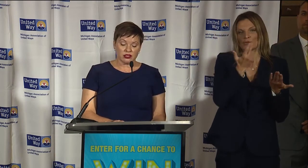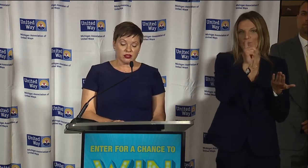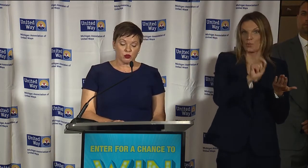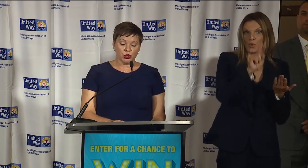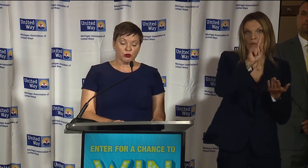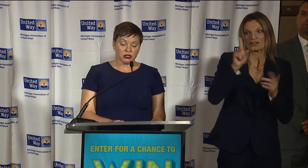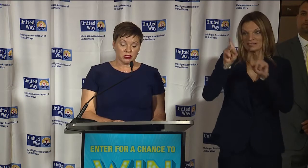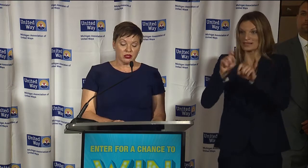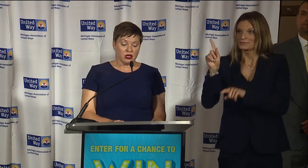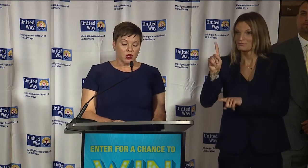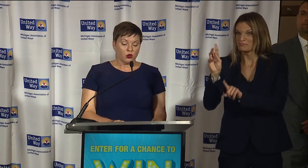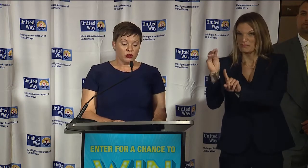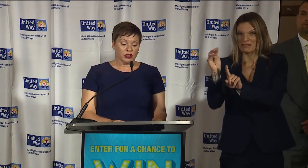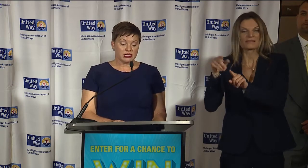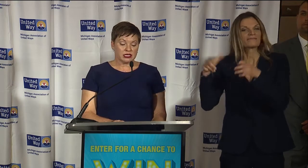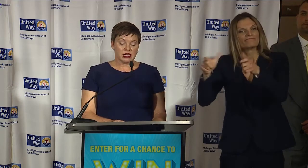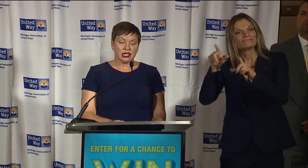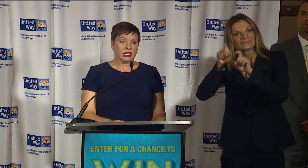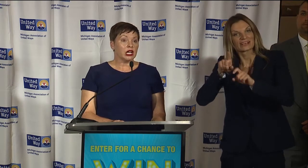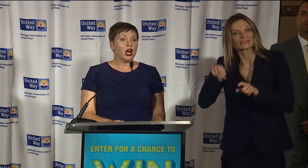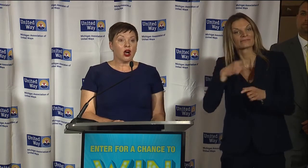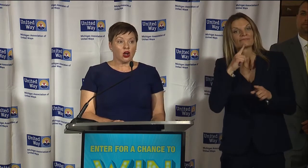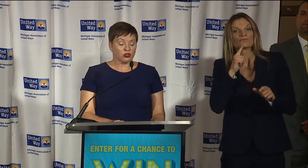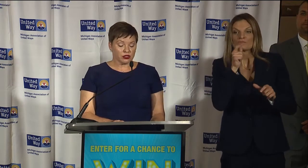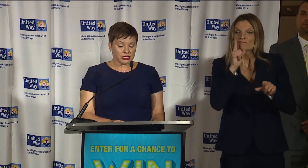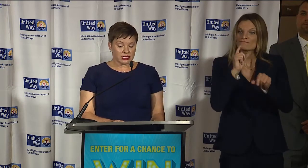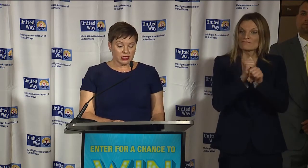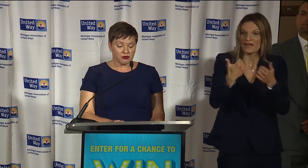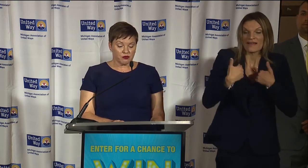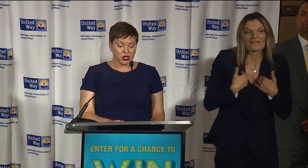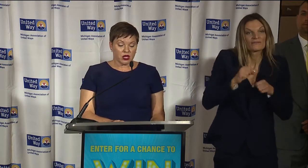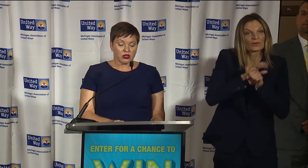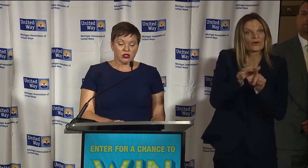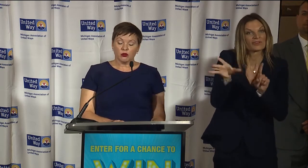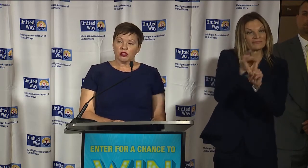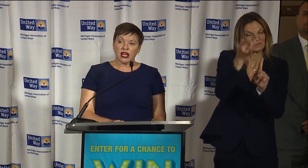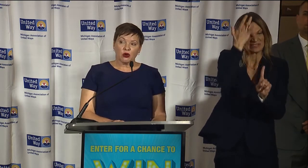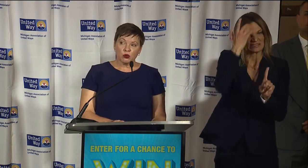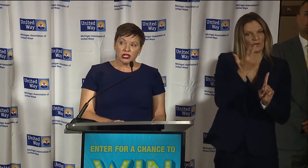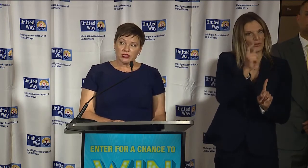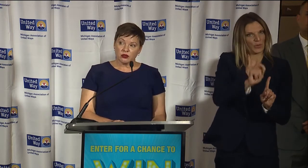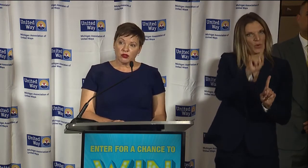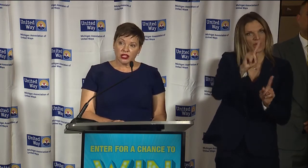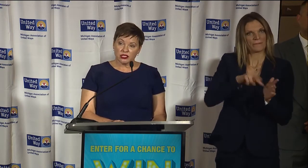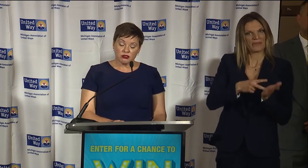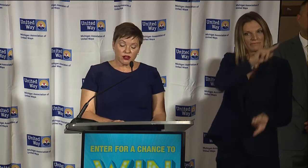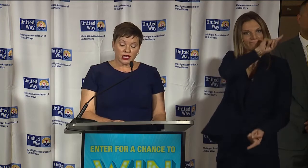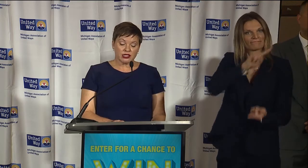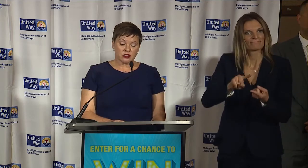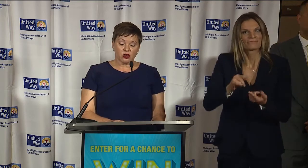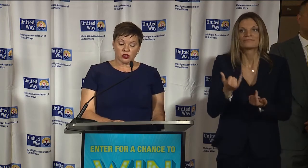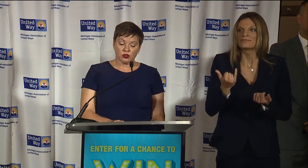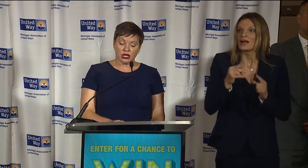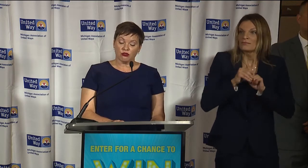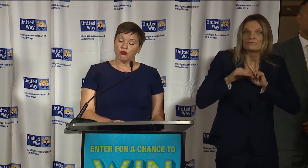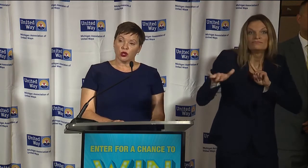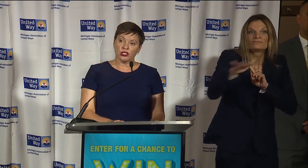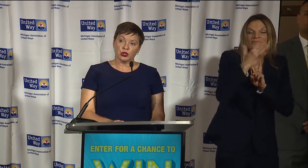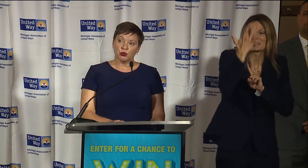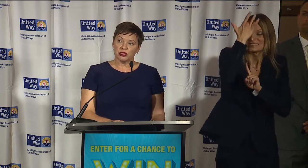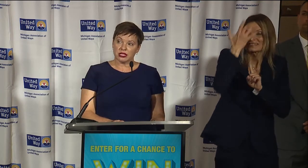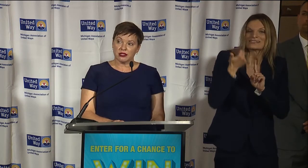13.1 cases per million, with rates declining all over the state. The number of outbreaks that we've identified is also